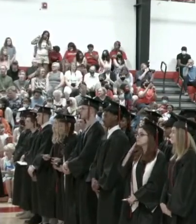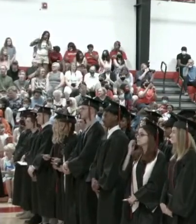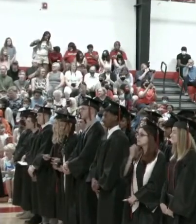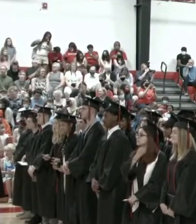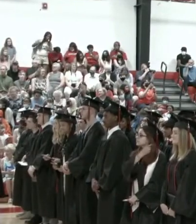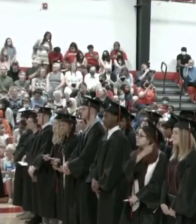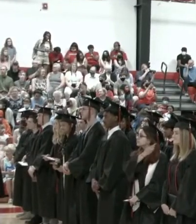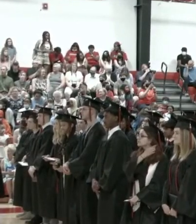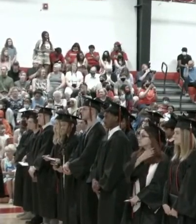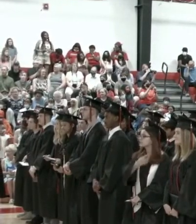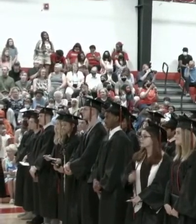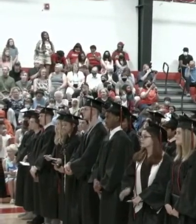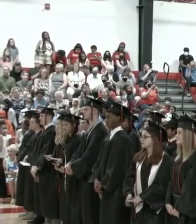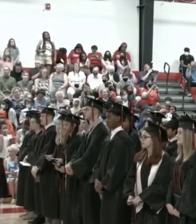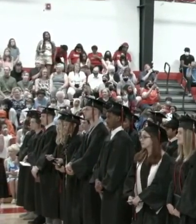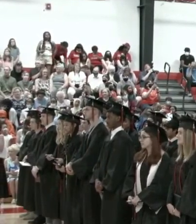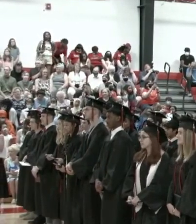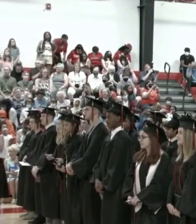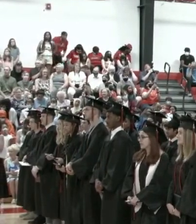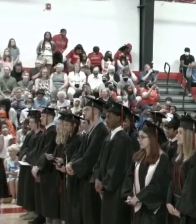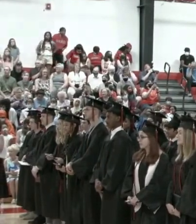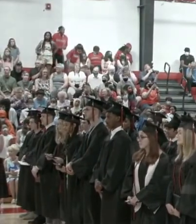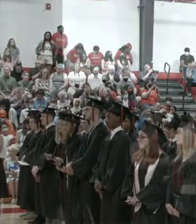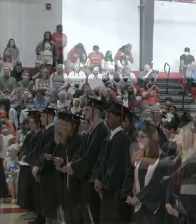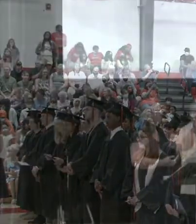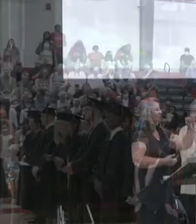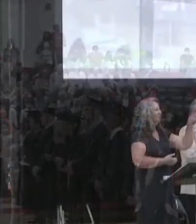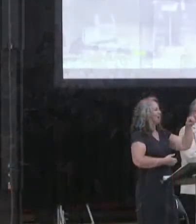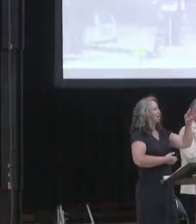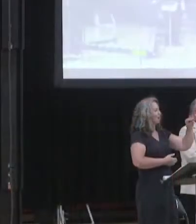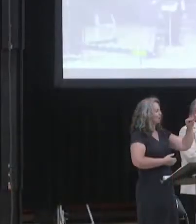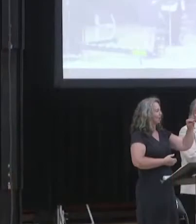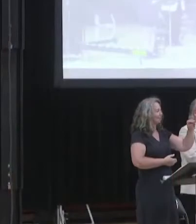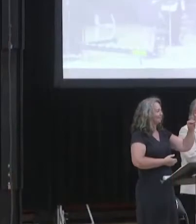class of 2021 Rochester John Marshall.